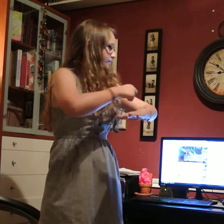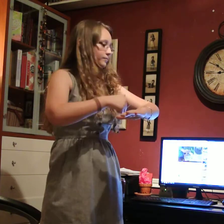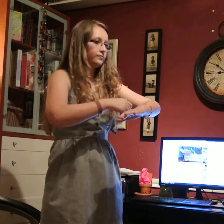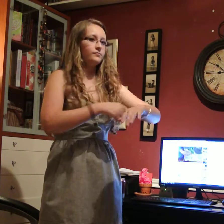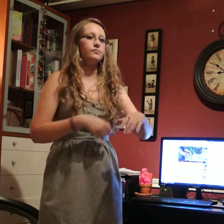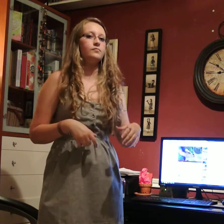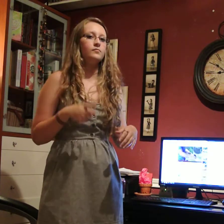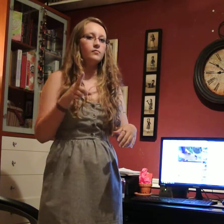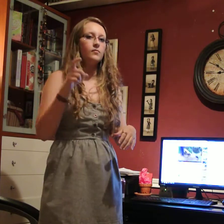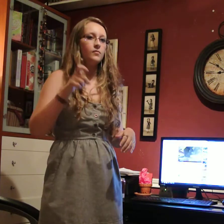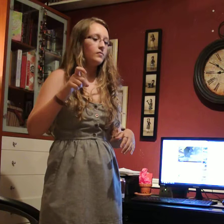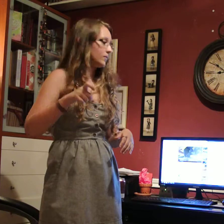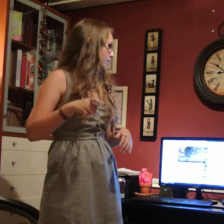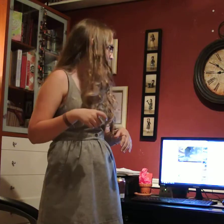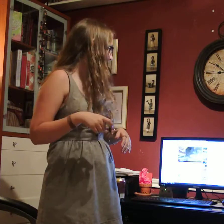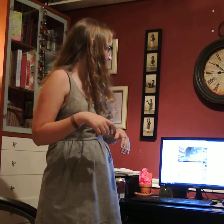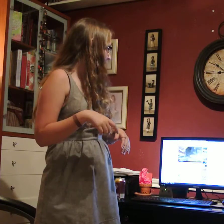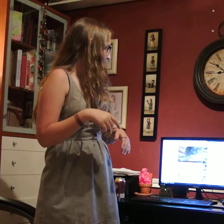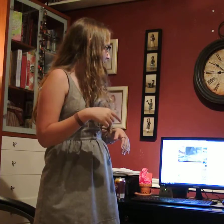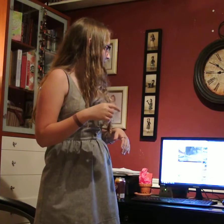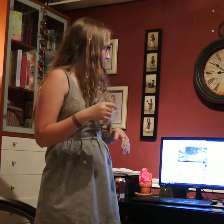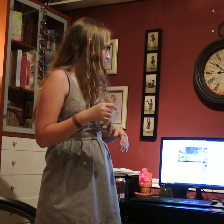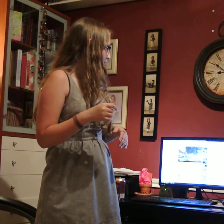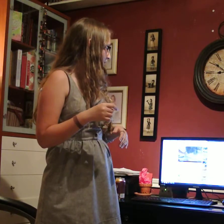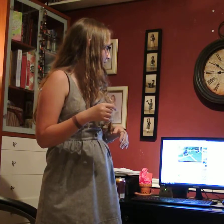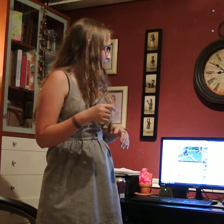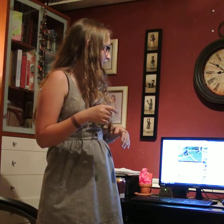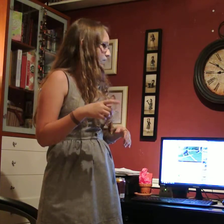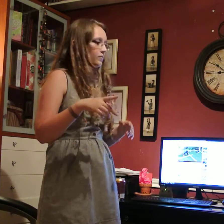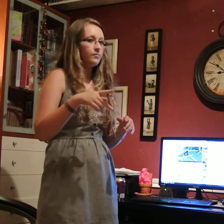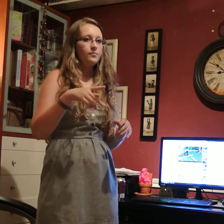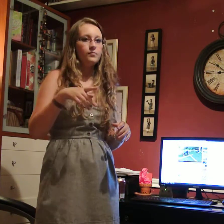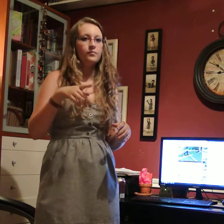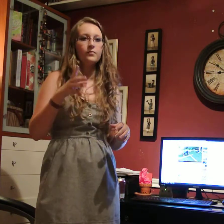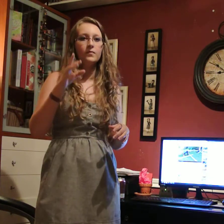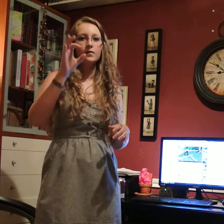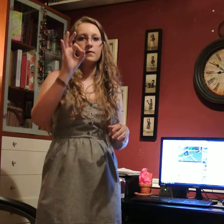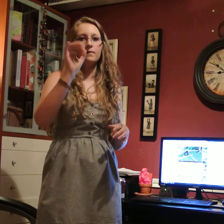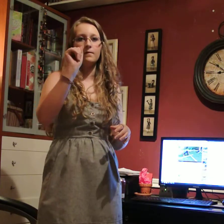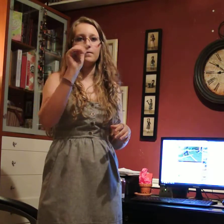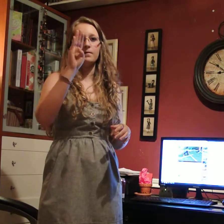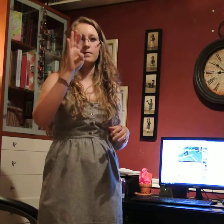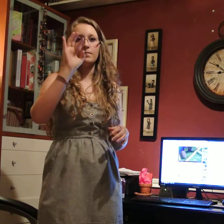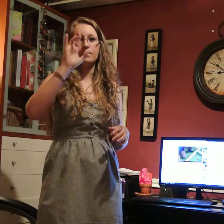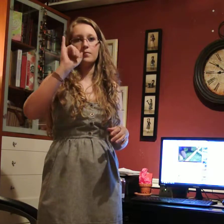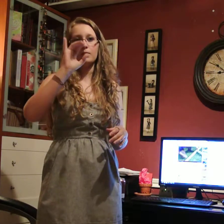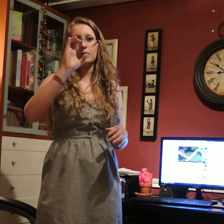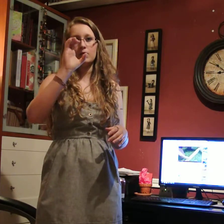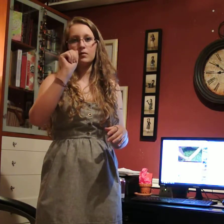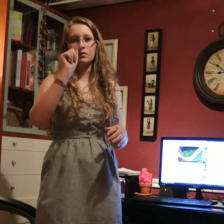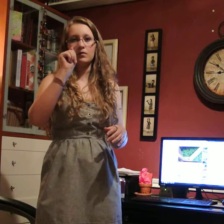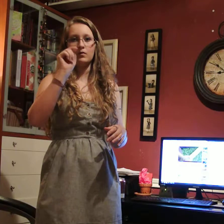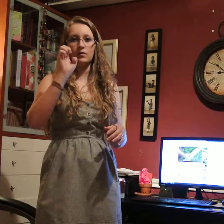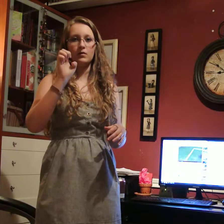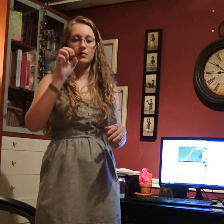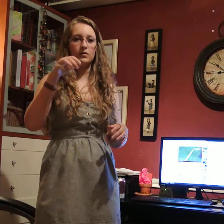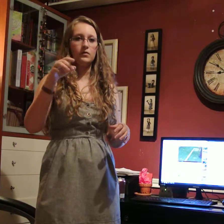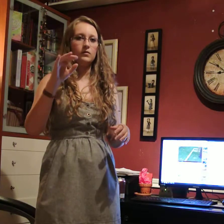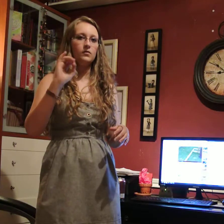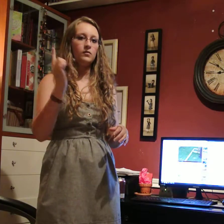along. I've chosen to prefabricate it right here because of two reasons. One, I've got a nice level working space and it's easy to move around. Number two, it makes